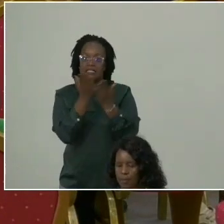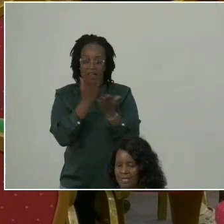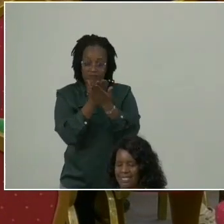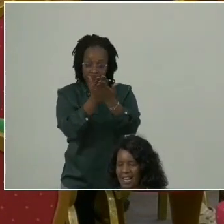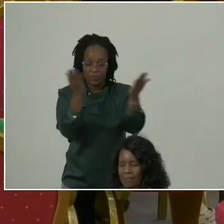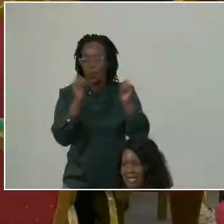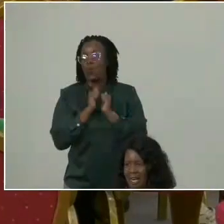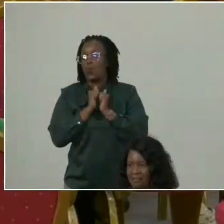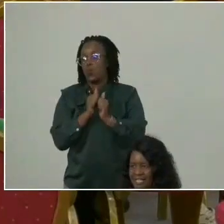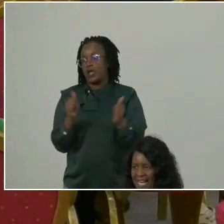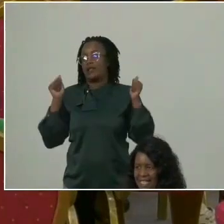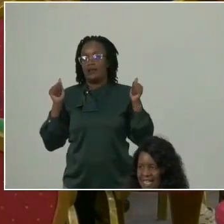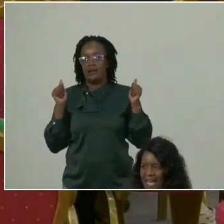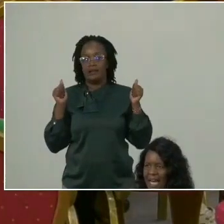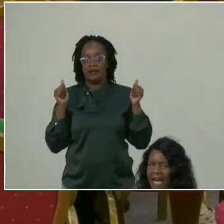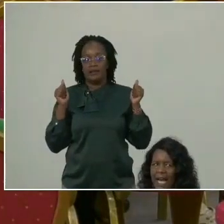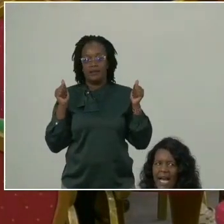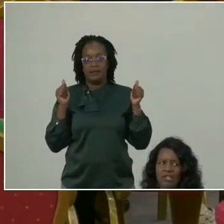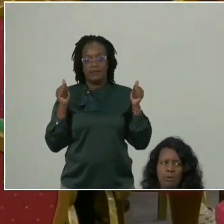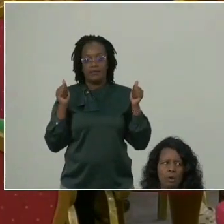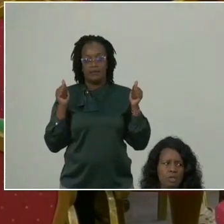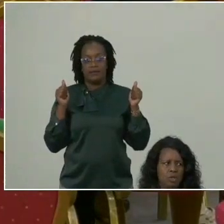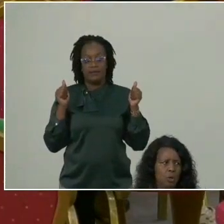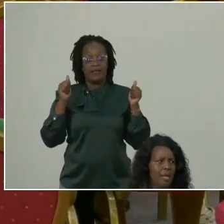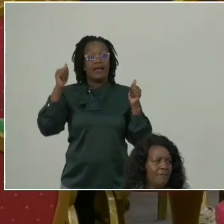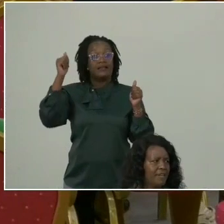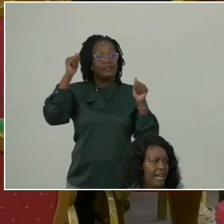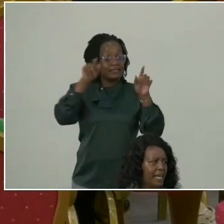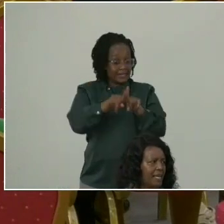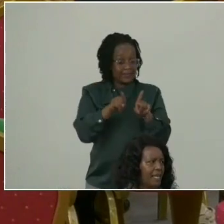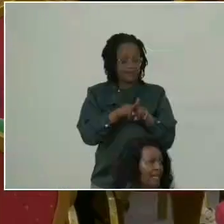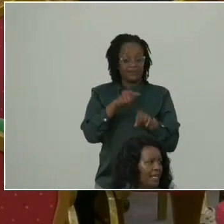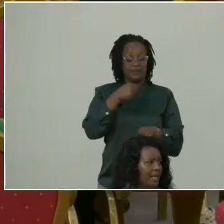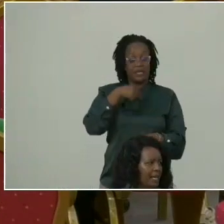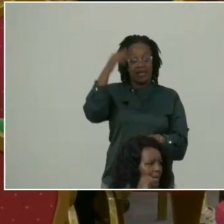the jobs that have been advertised. I know also we have GEC,